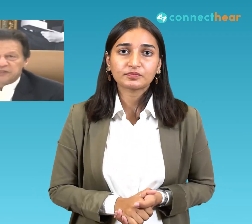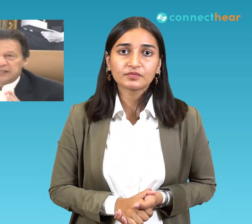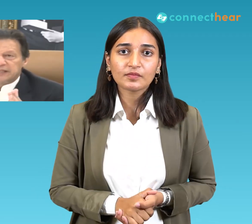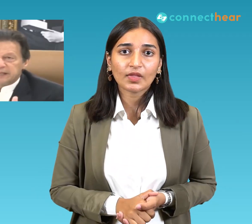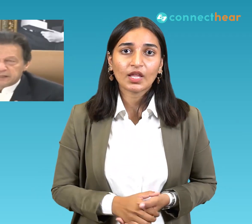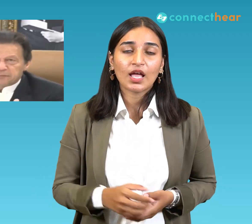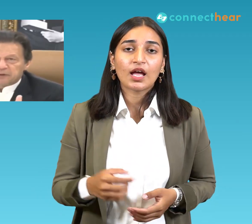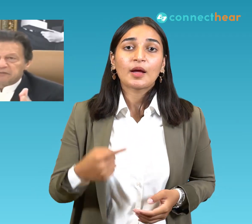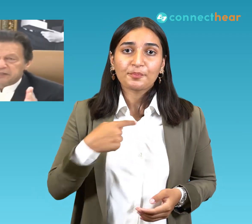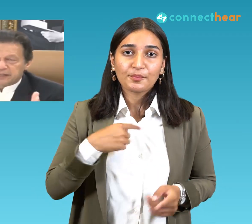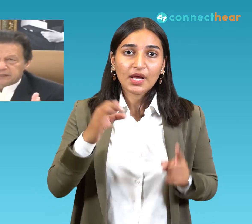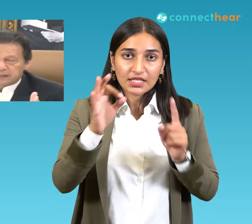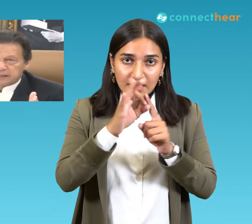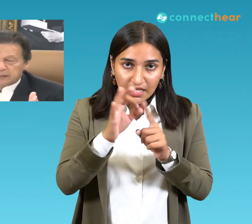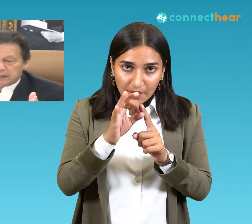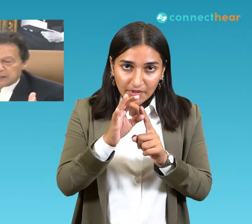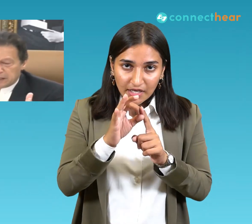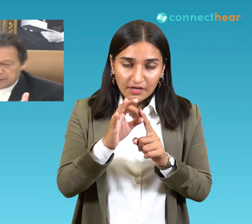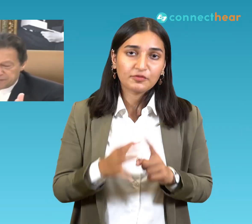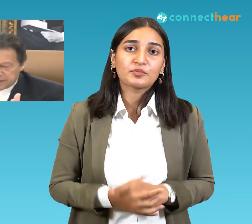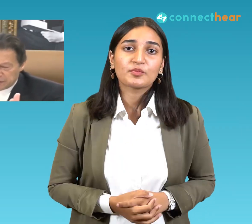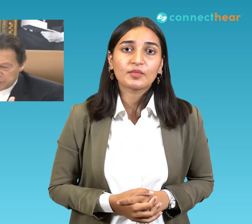to facilitate the private sector.